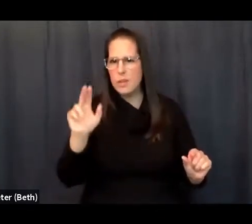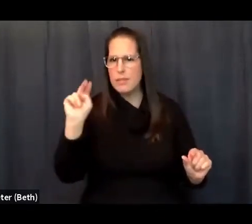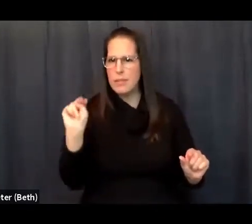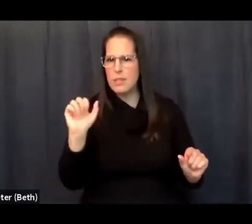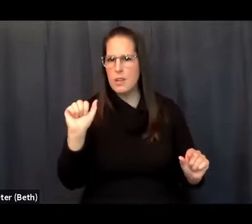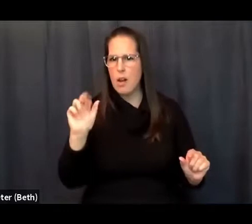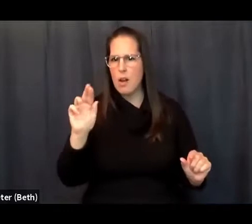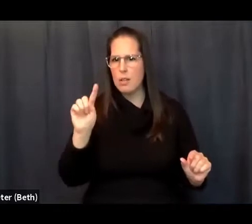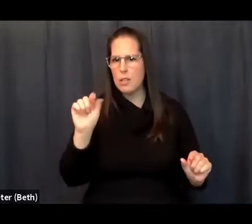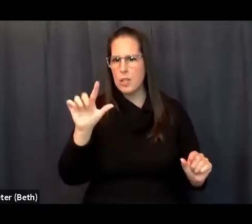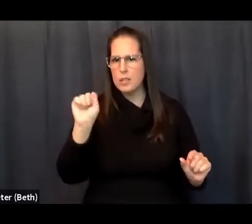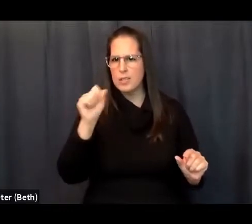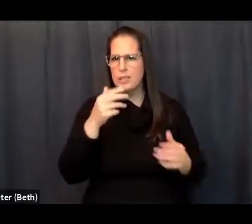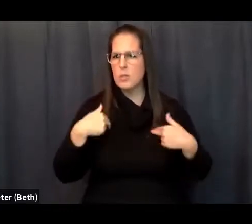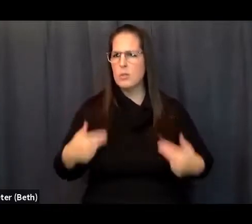the Human Rights